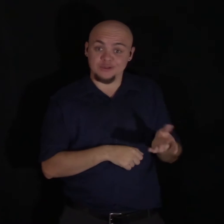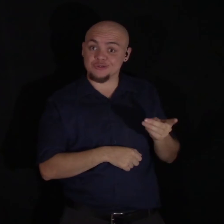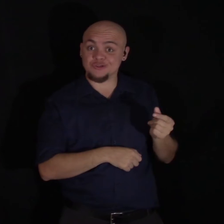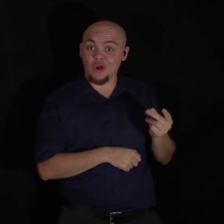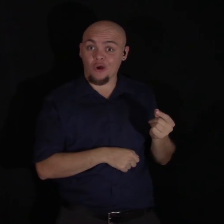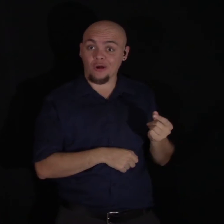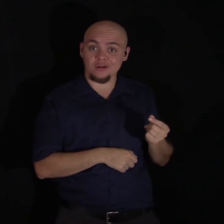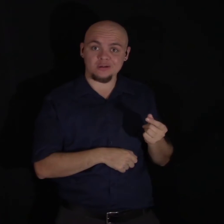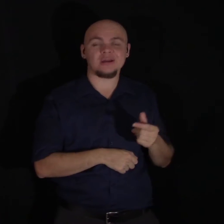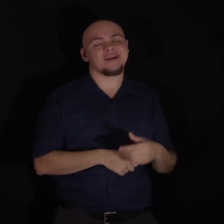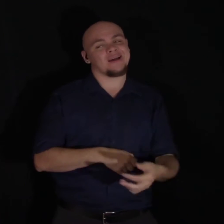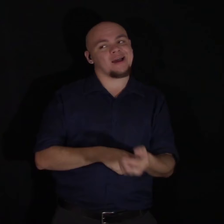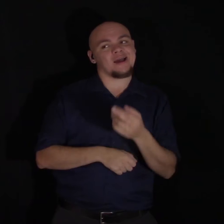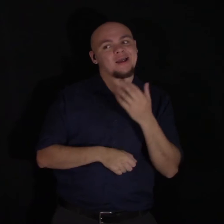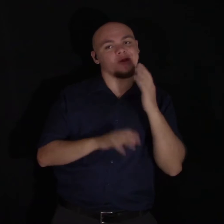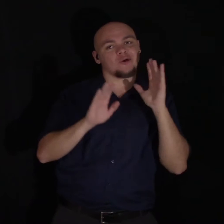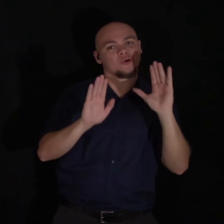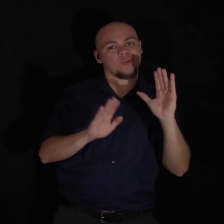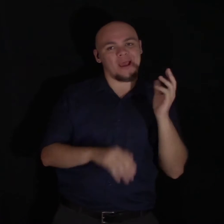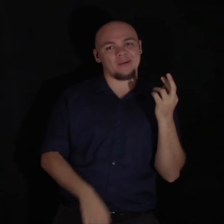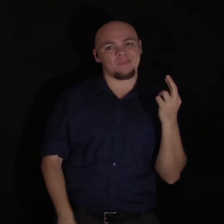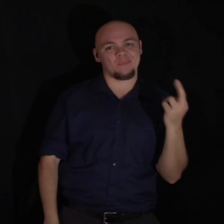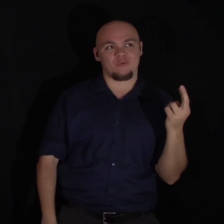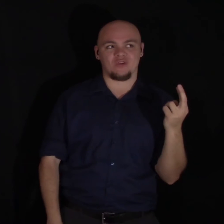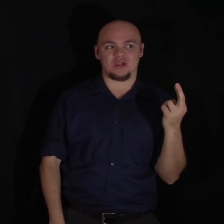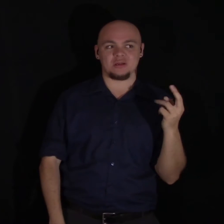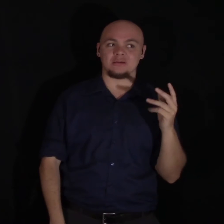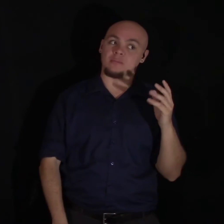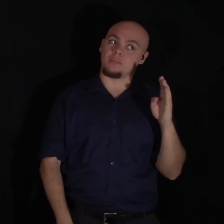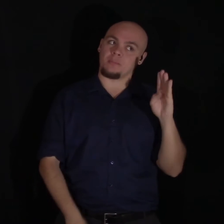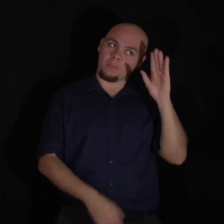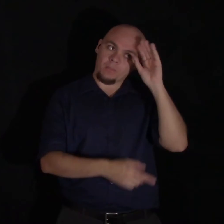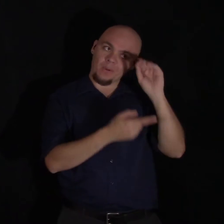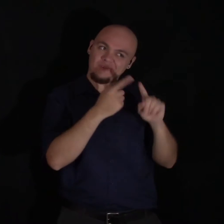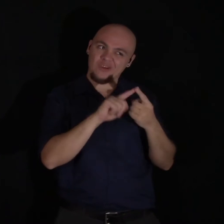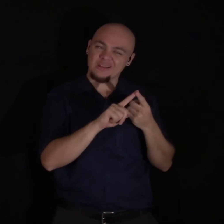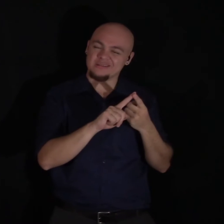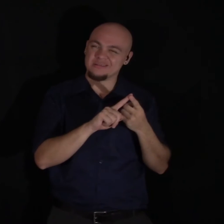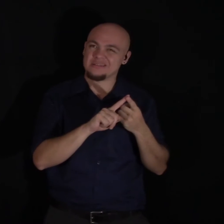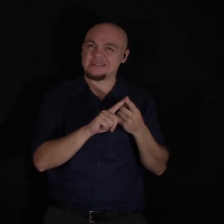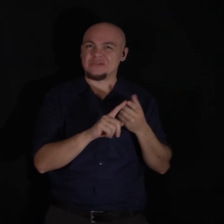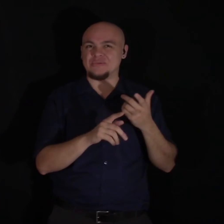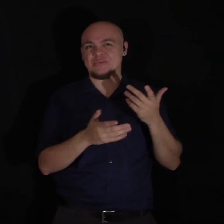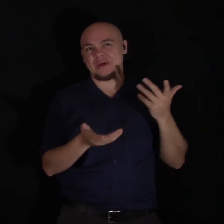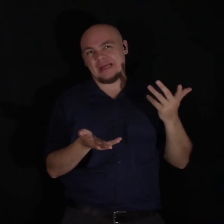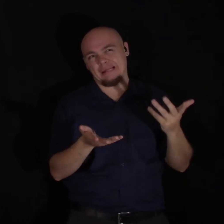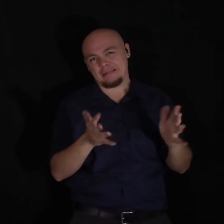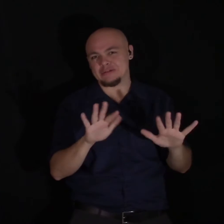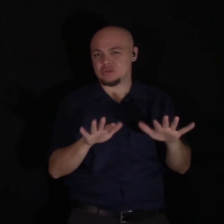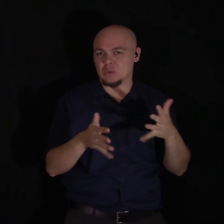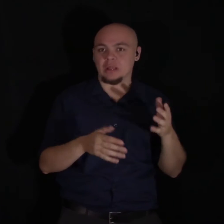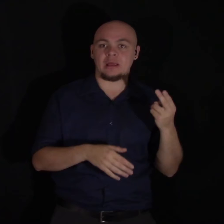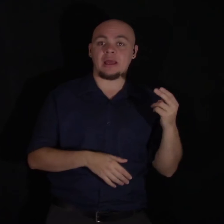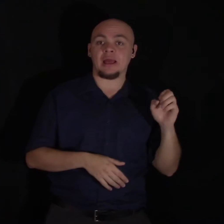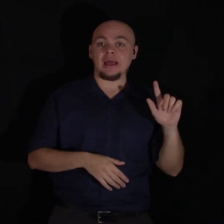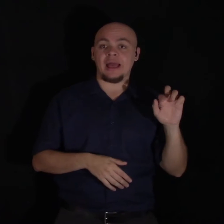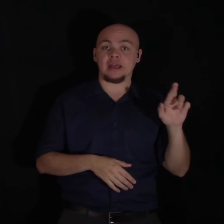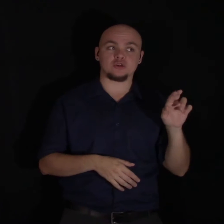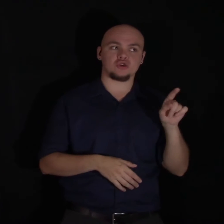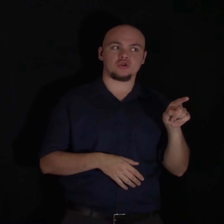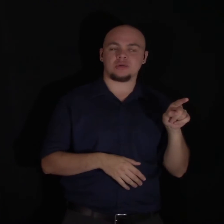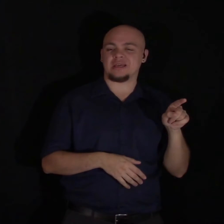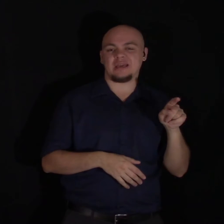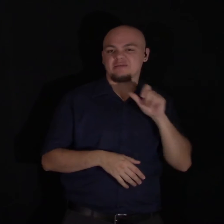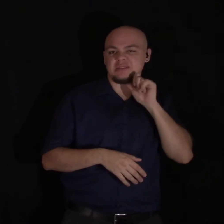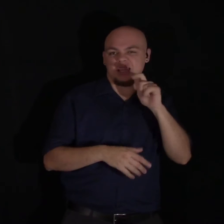and a great boyfriend. Well, sort of. See, Hector didn't have any skin in the game, and